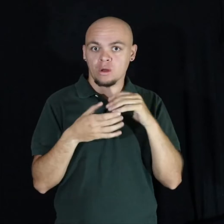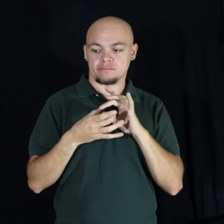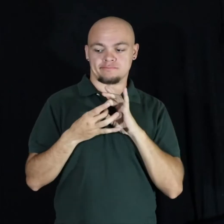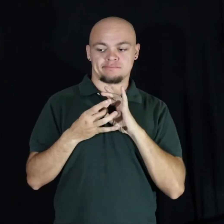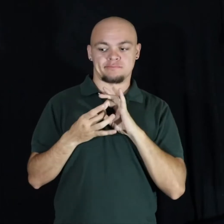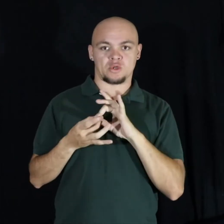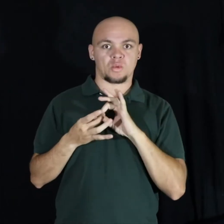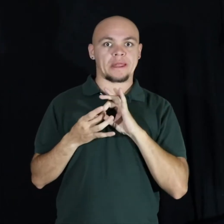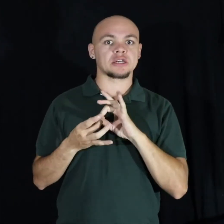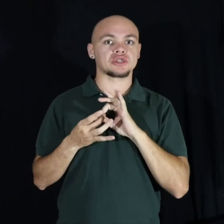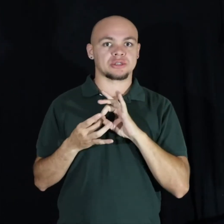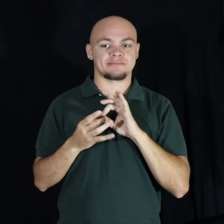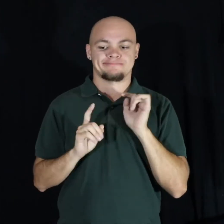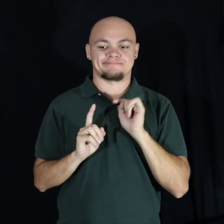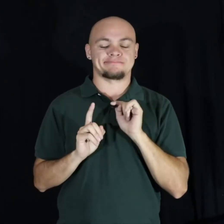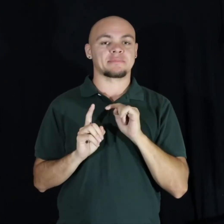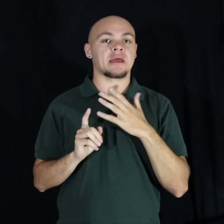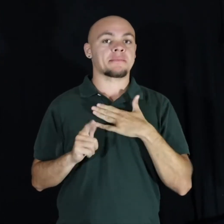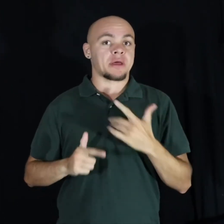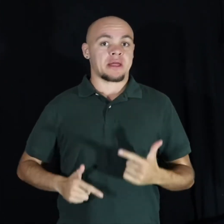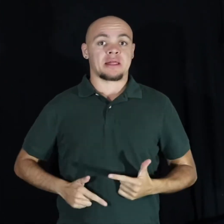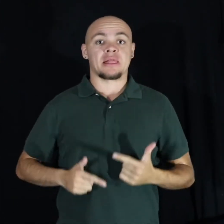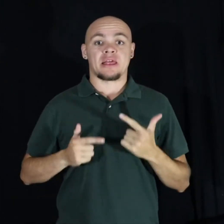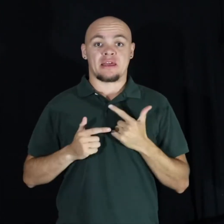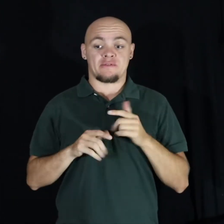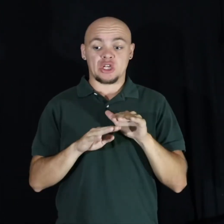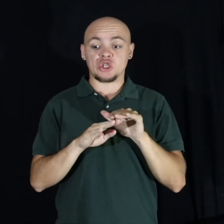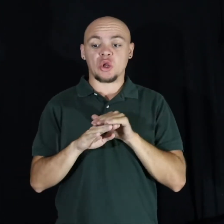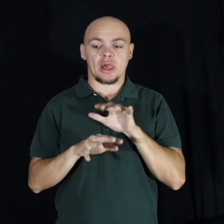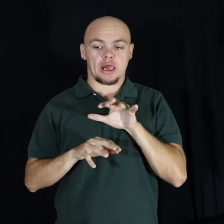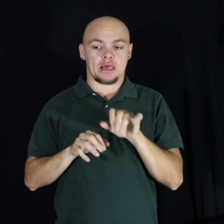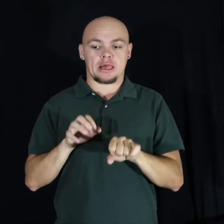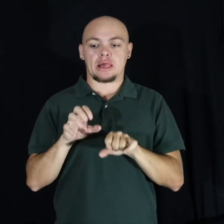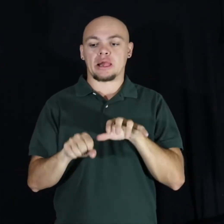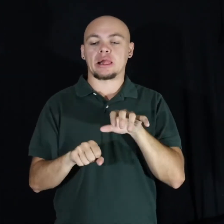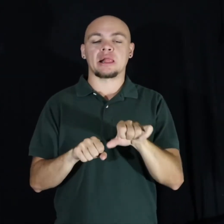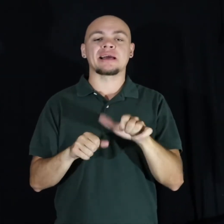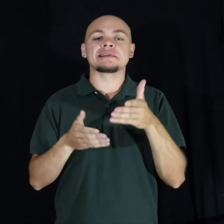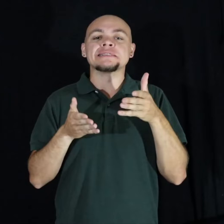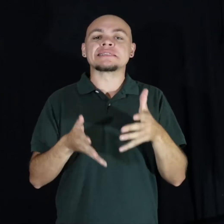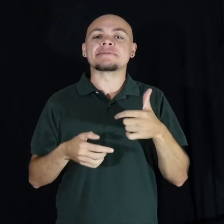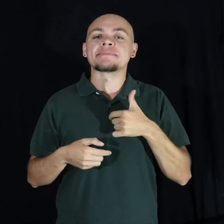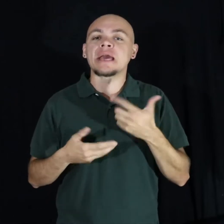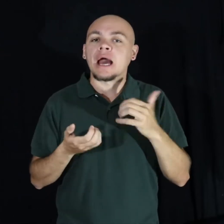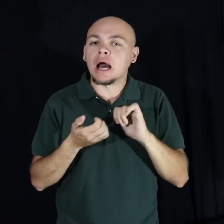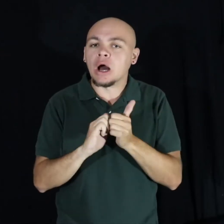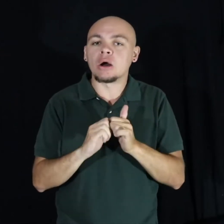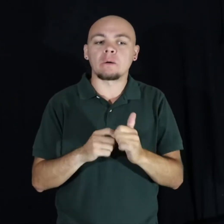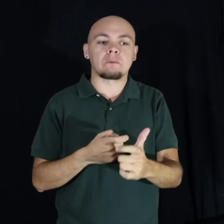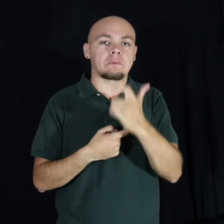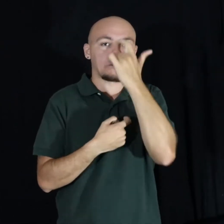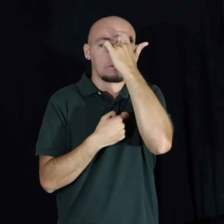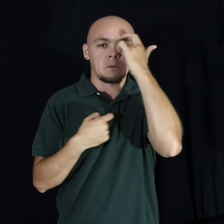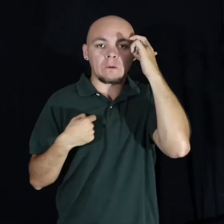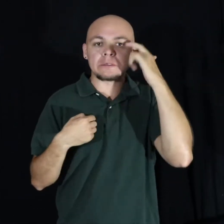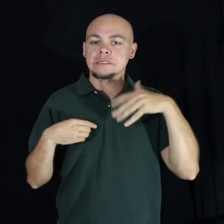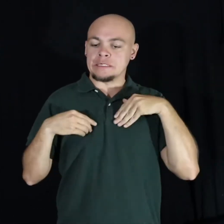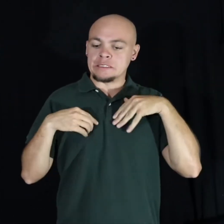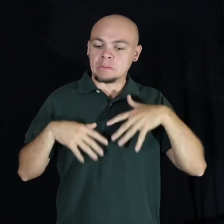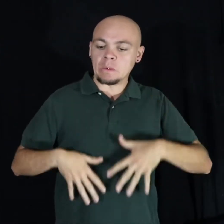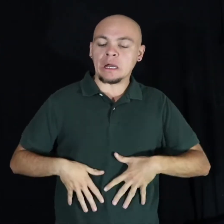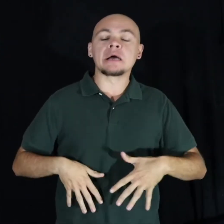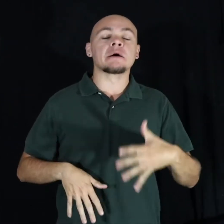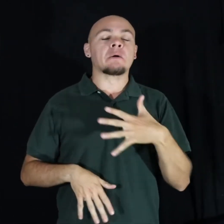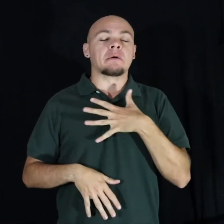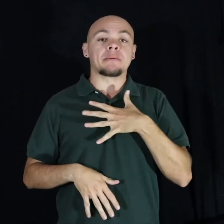relationship that was taking over my life. It was leaving me wounded and depressed, unable to even manage